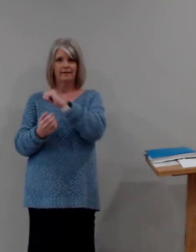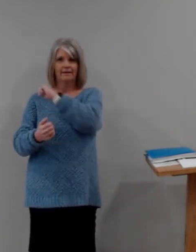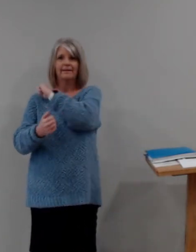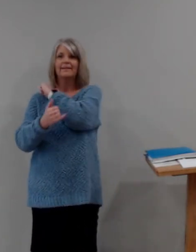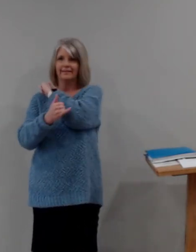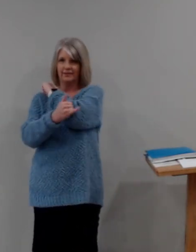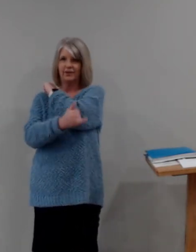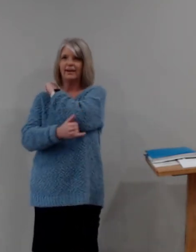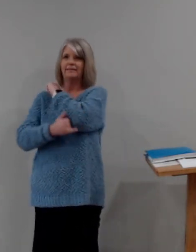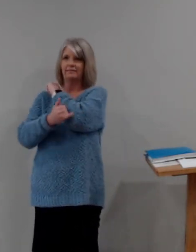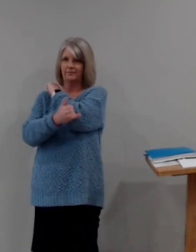You got it?